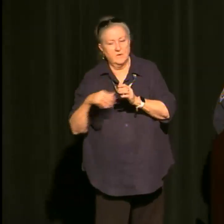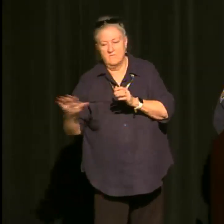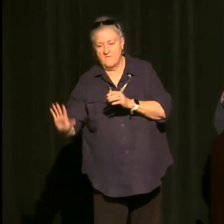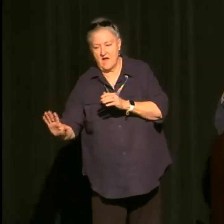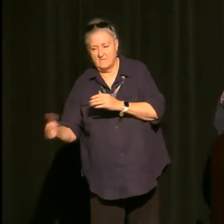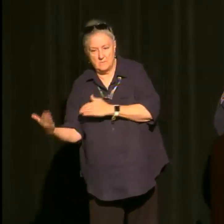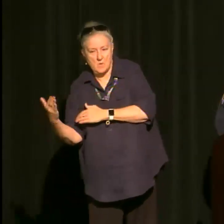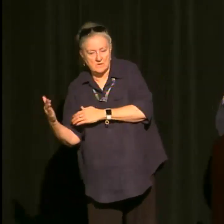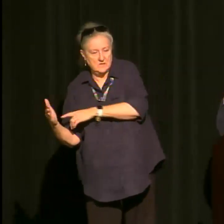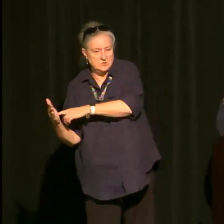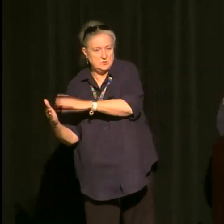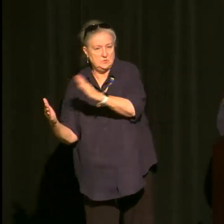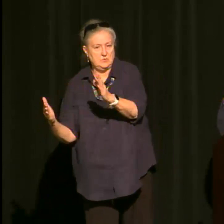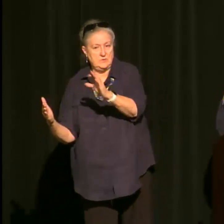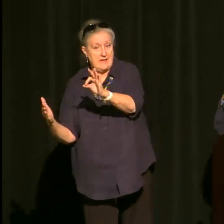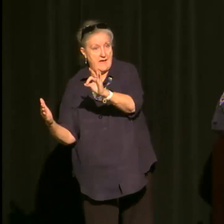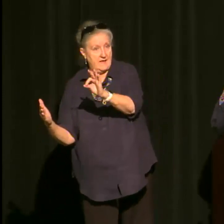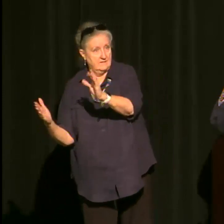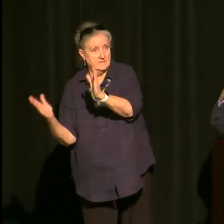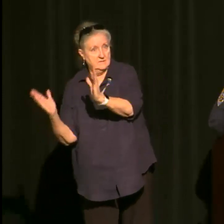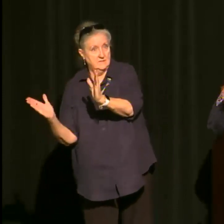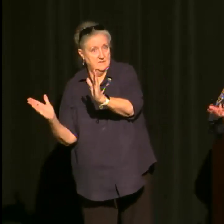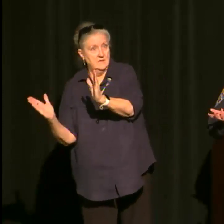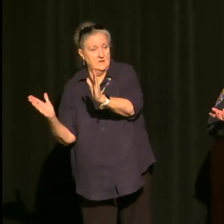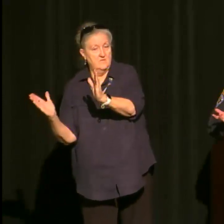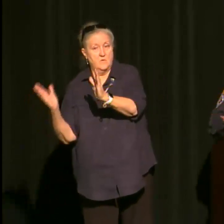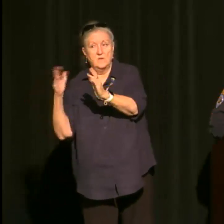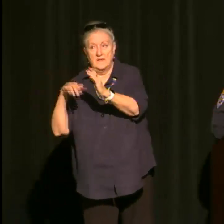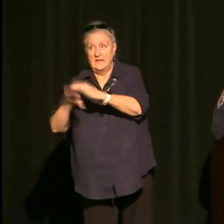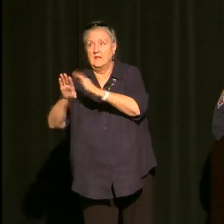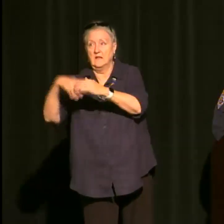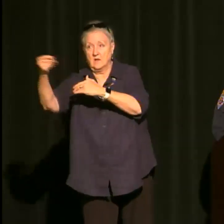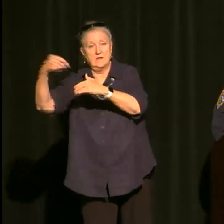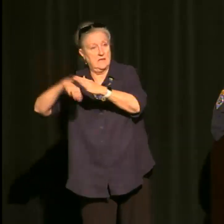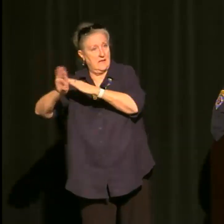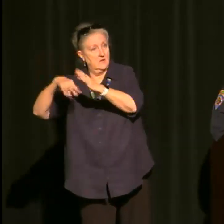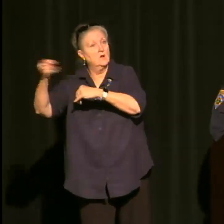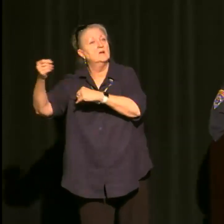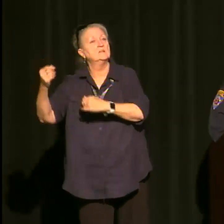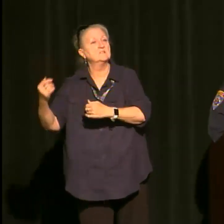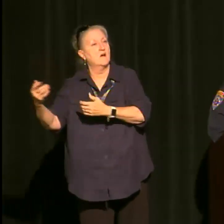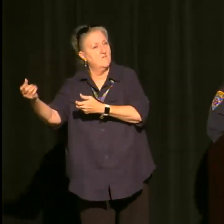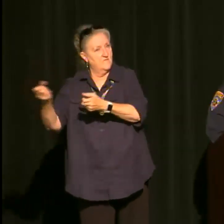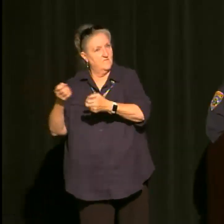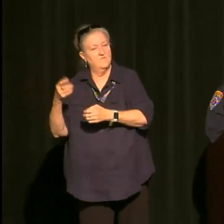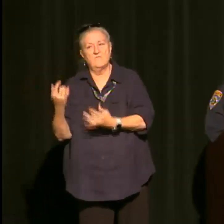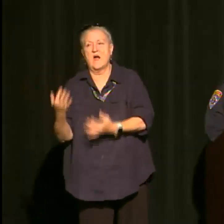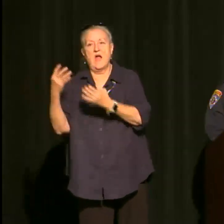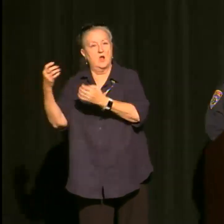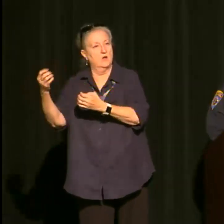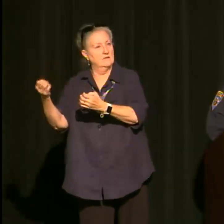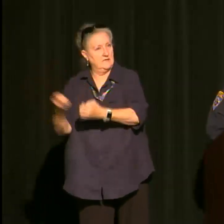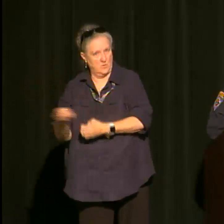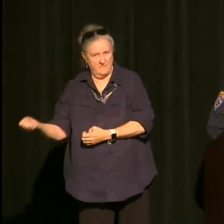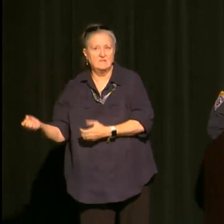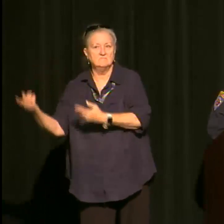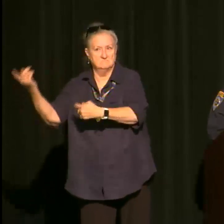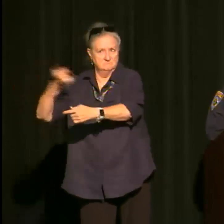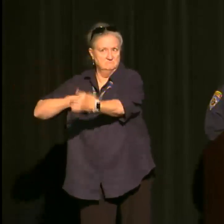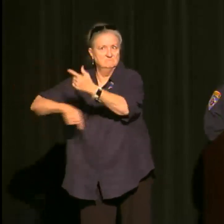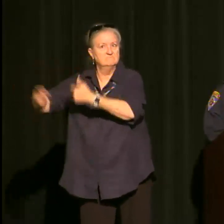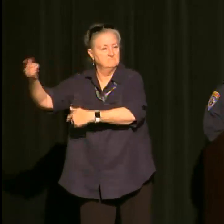5 a.m. to 9 a.m. for the ingress and egress of fire equipment at shift change.